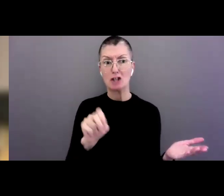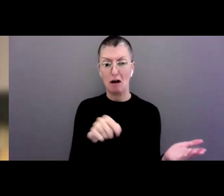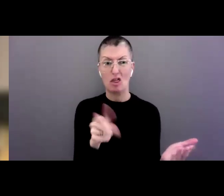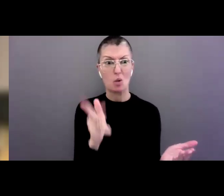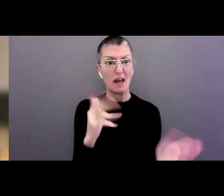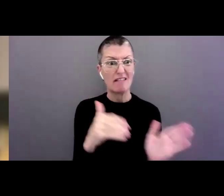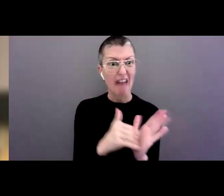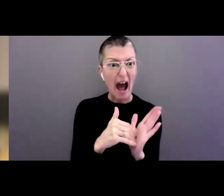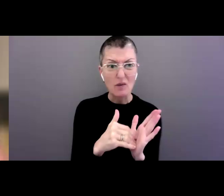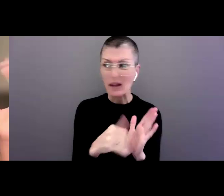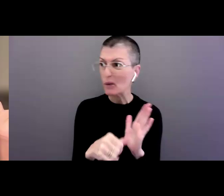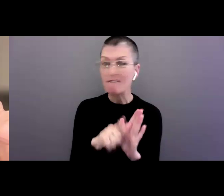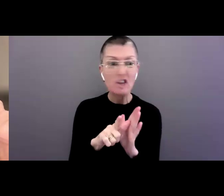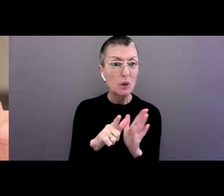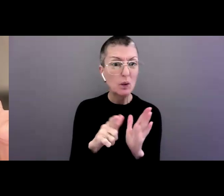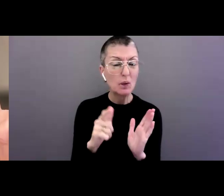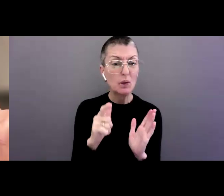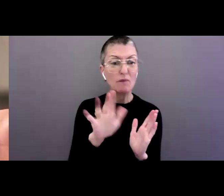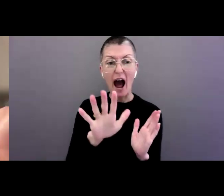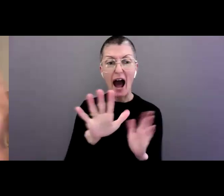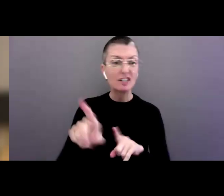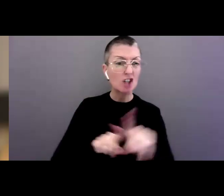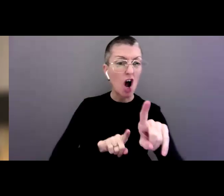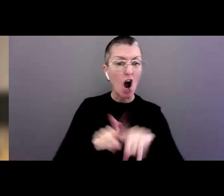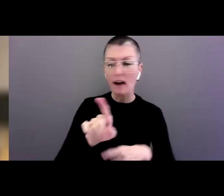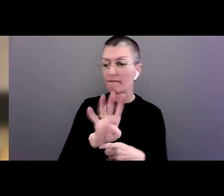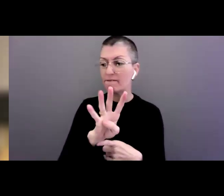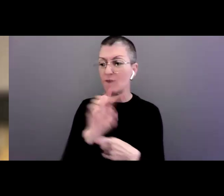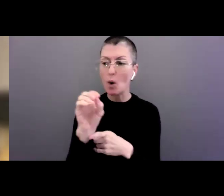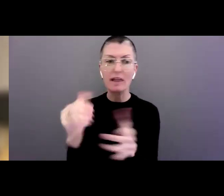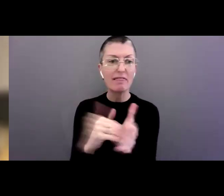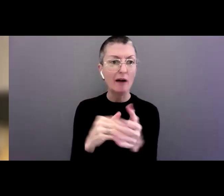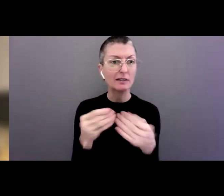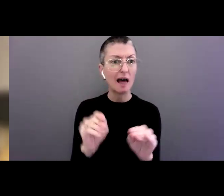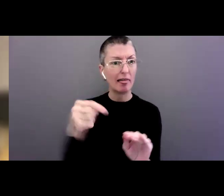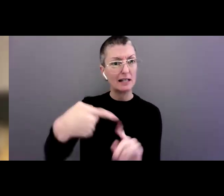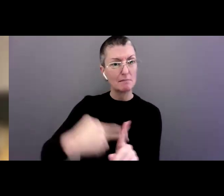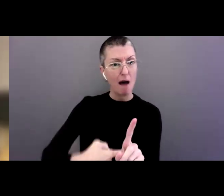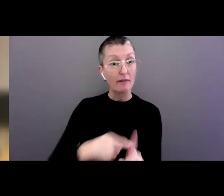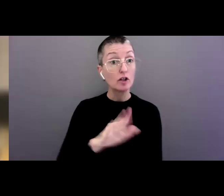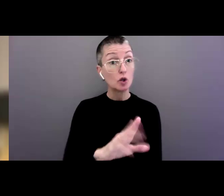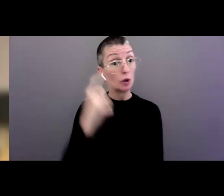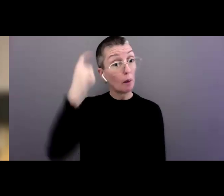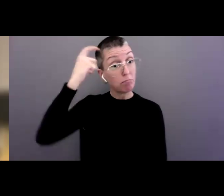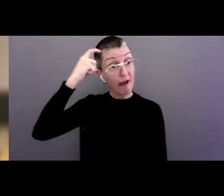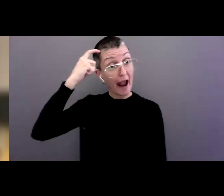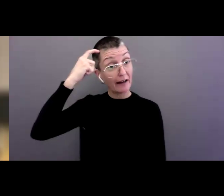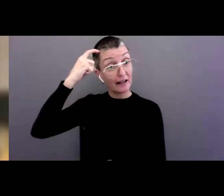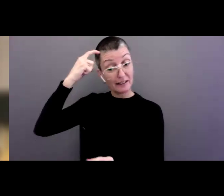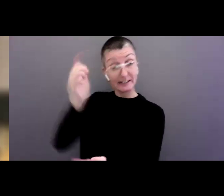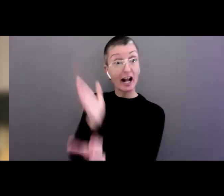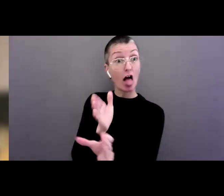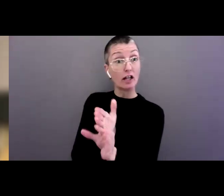5 stars, and 40,000 sales this month. Psychologically, our brain is going to go to that